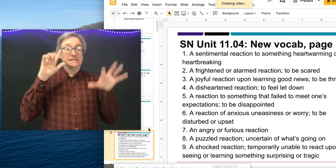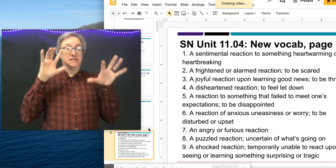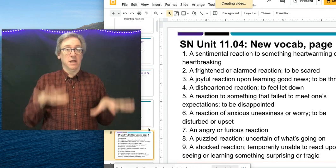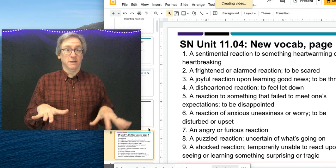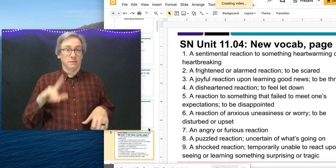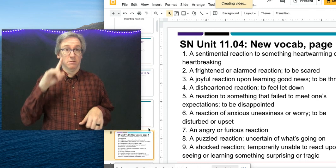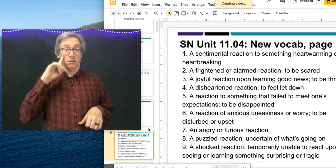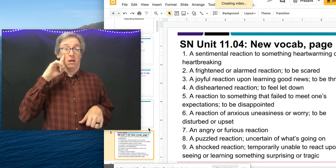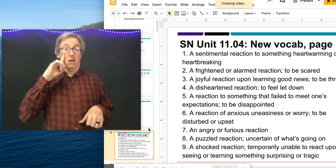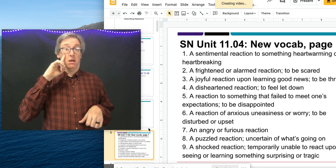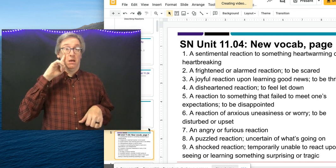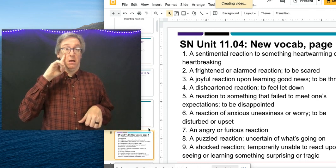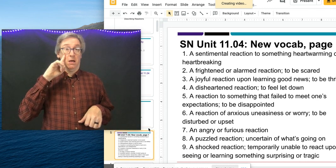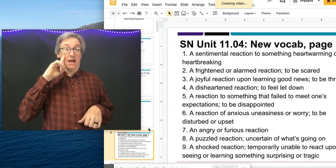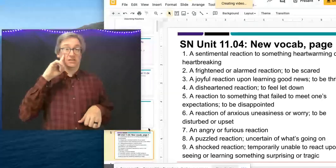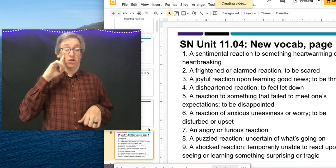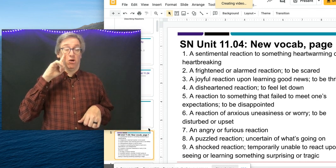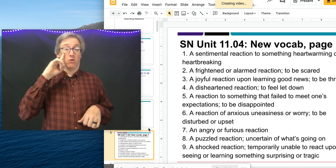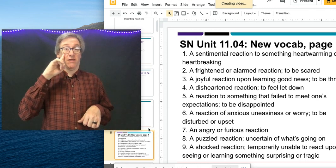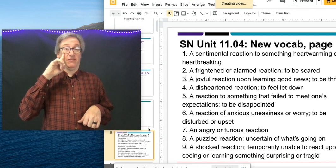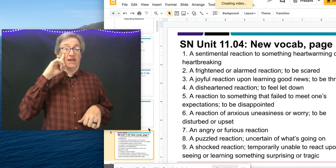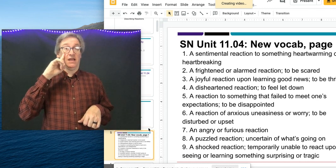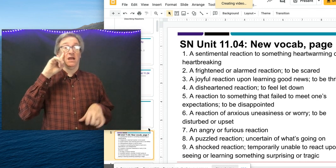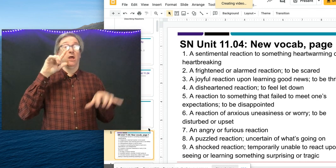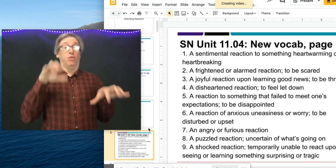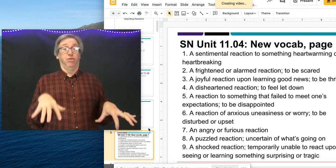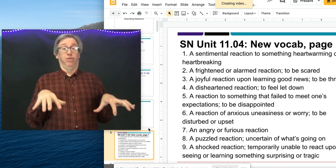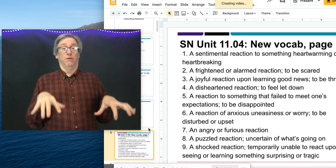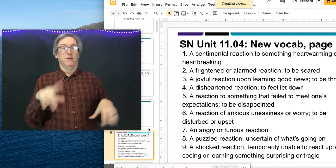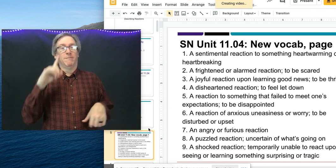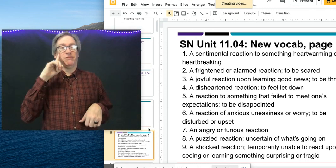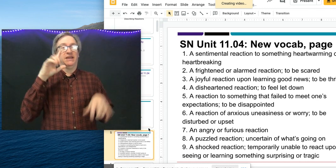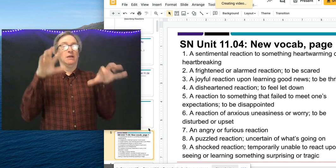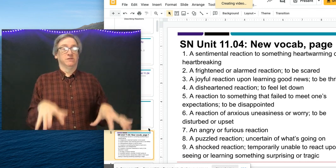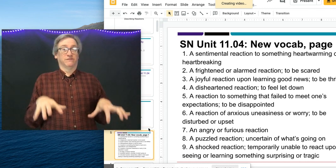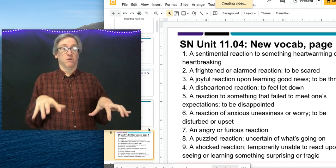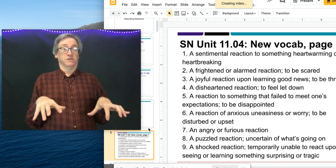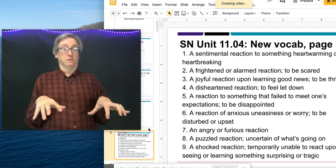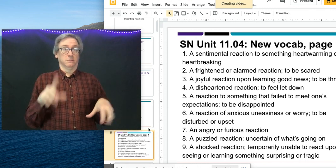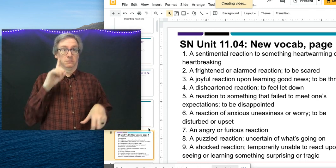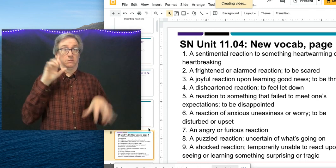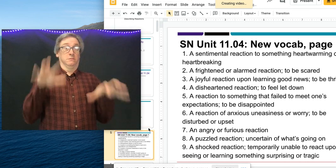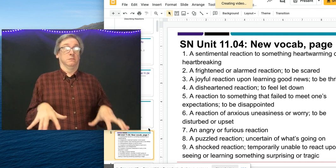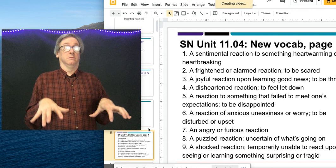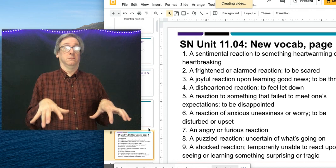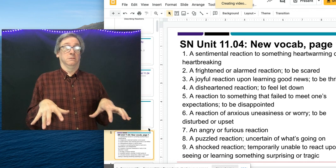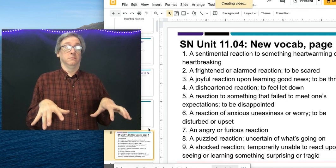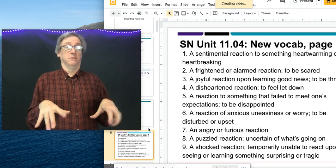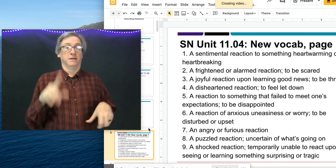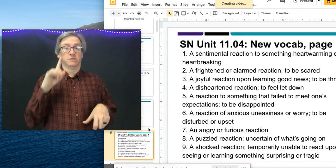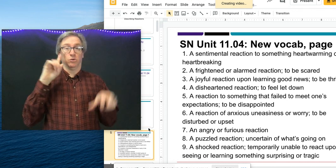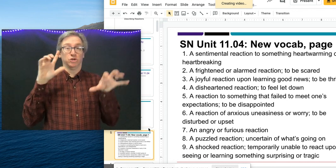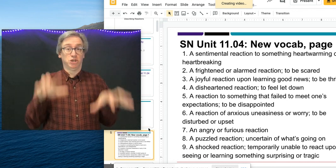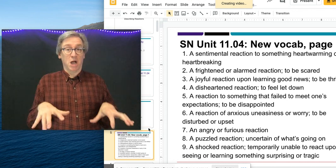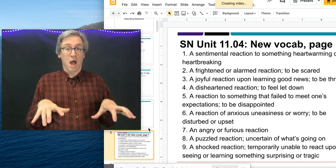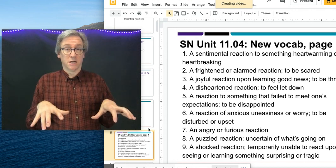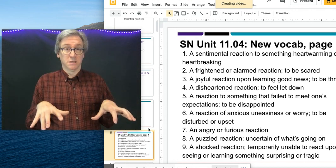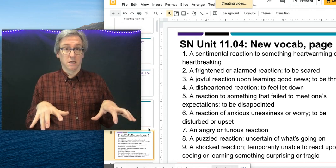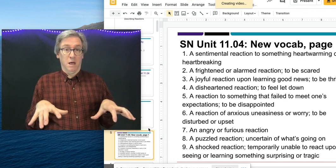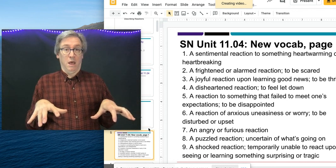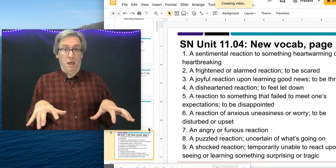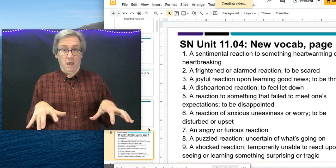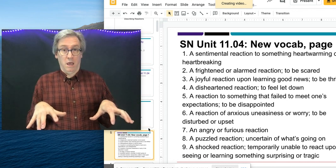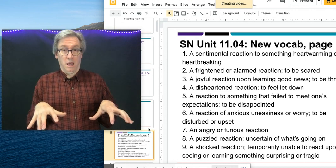Like stunned. I saw, or I think, my thinking was frozen. Right? So